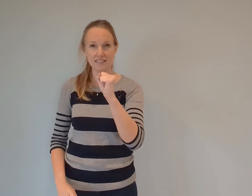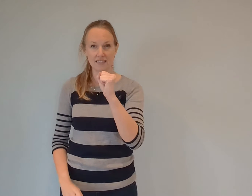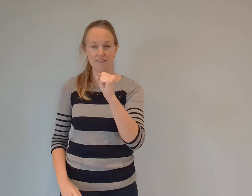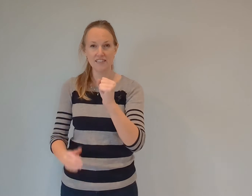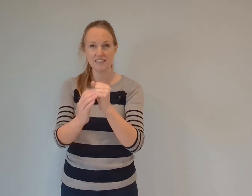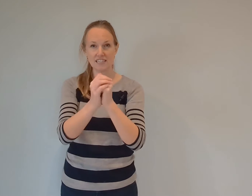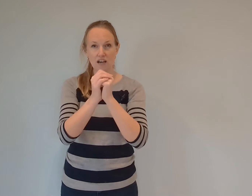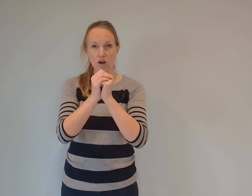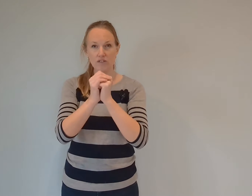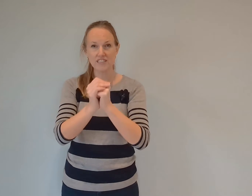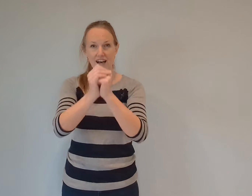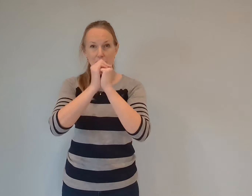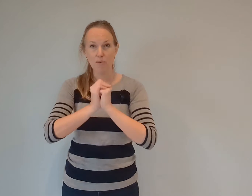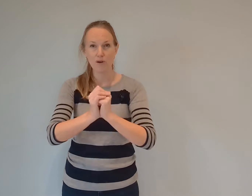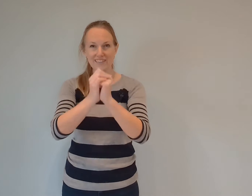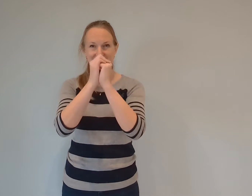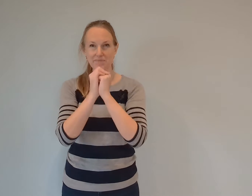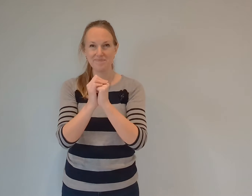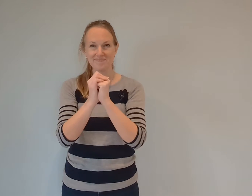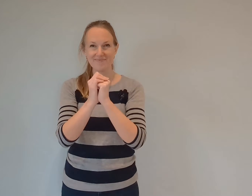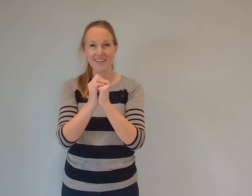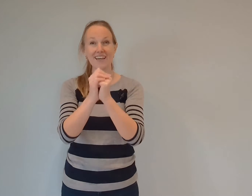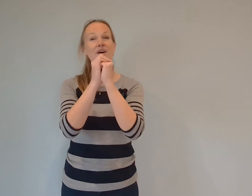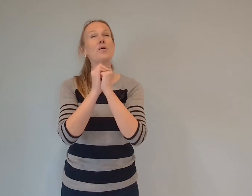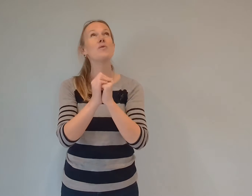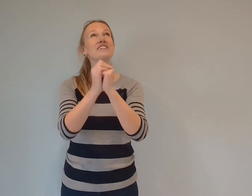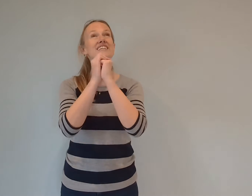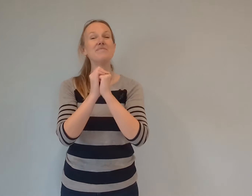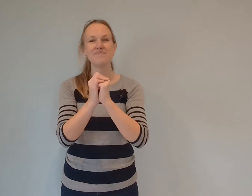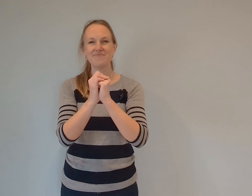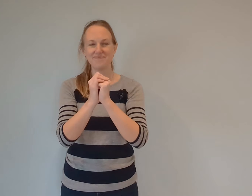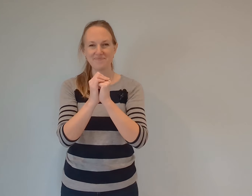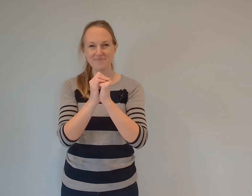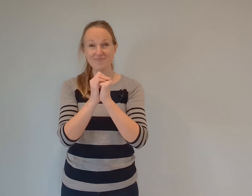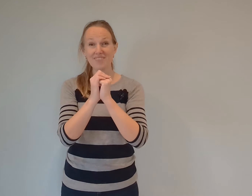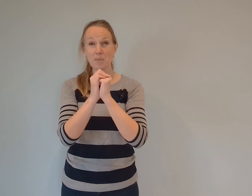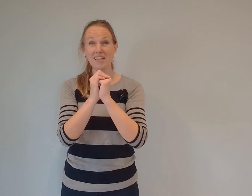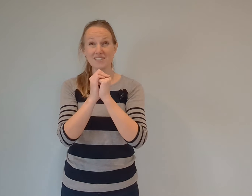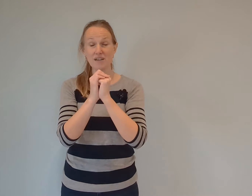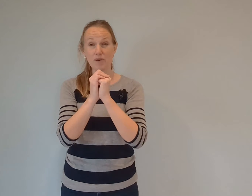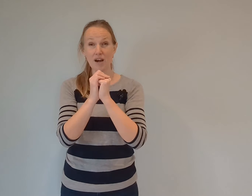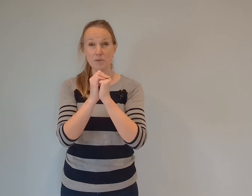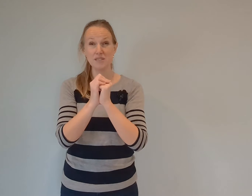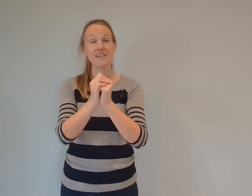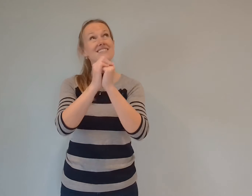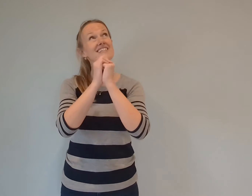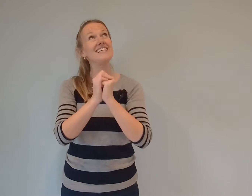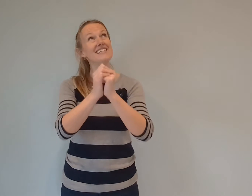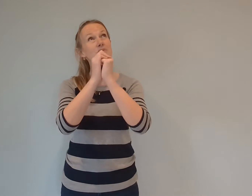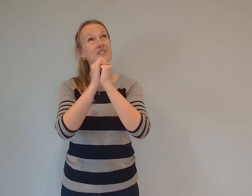in a fist over top, worship. Okay? Worship. And because we are worshiping, it's a good idea to